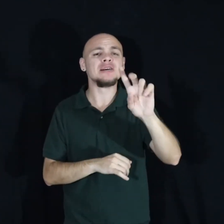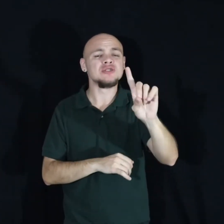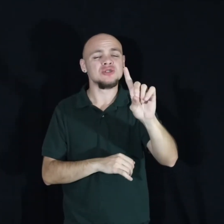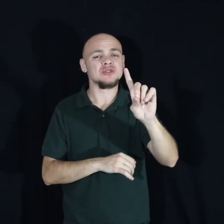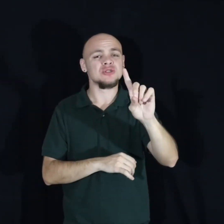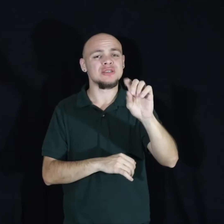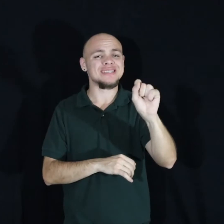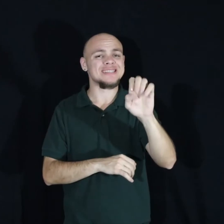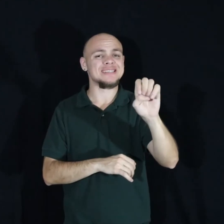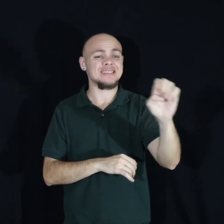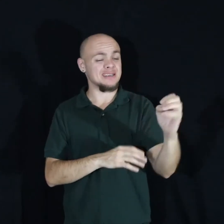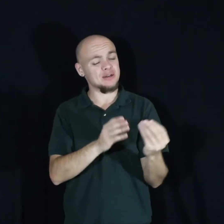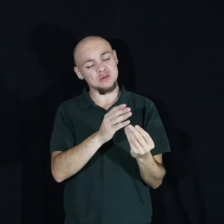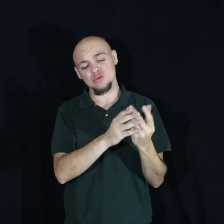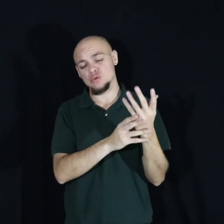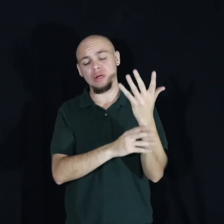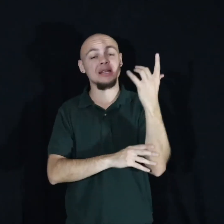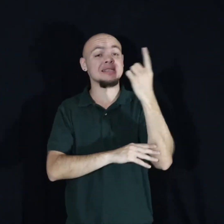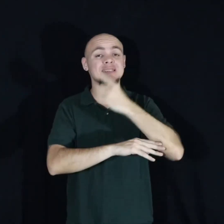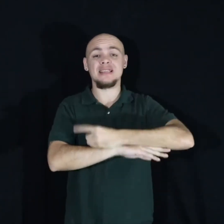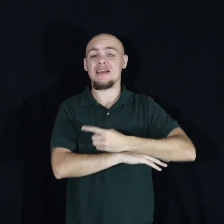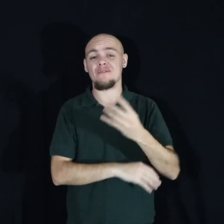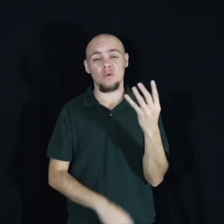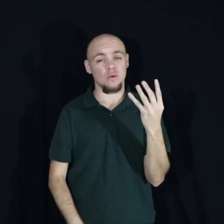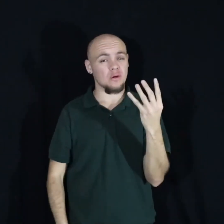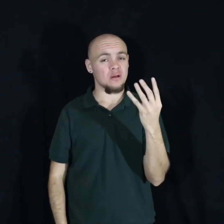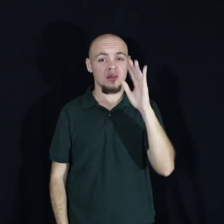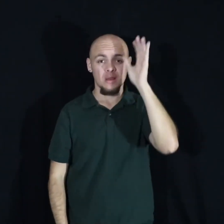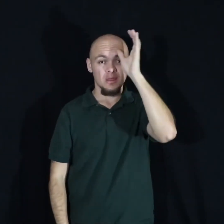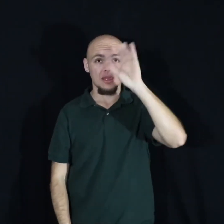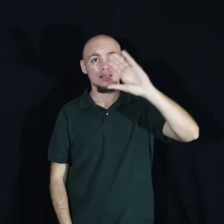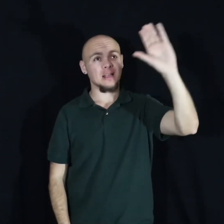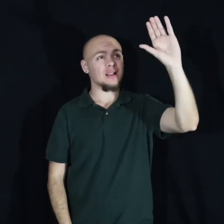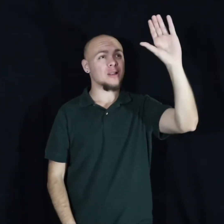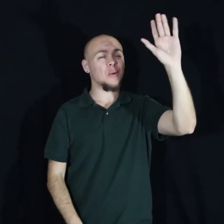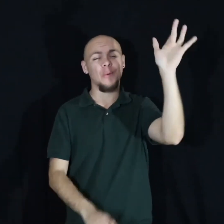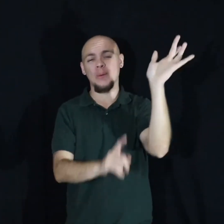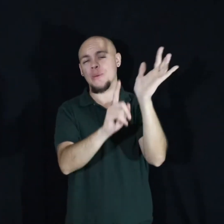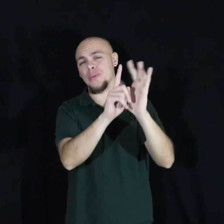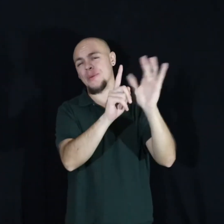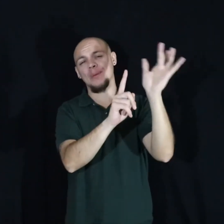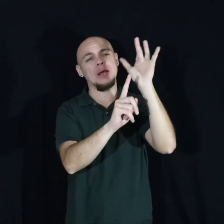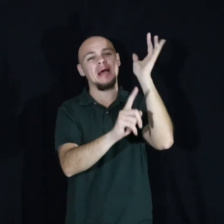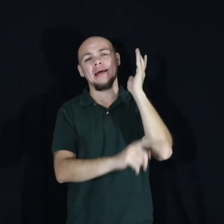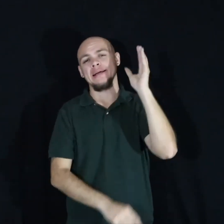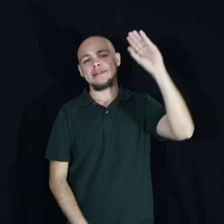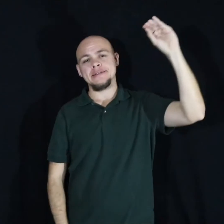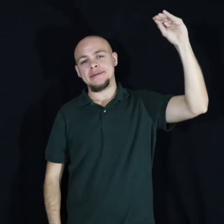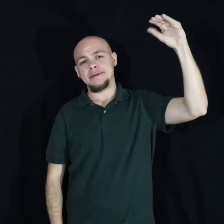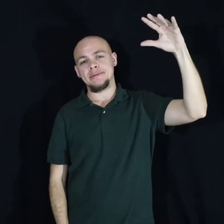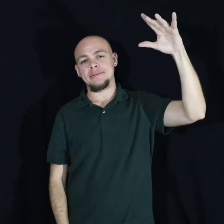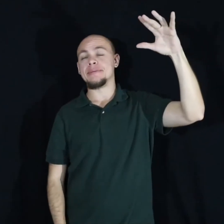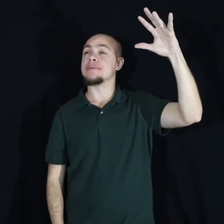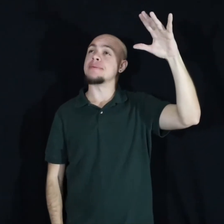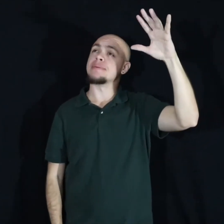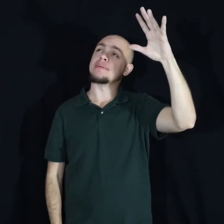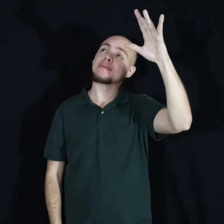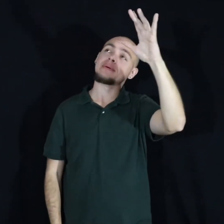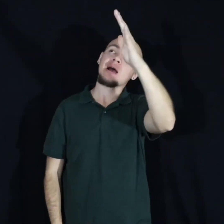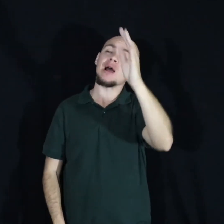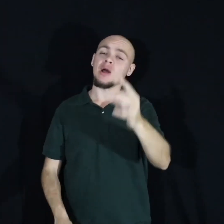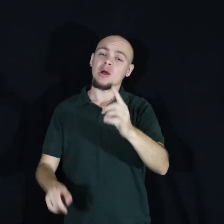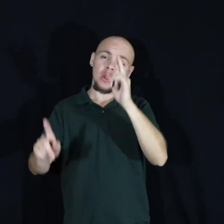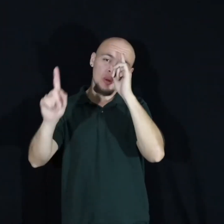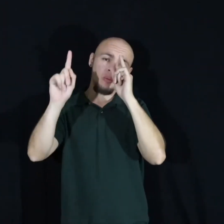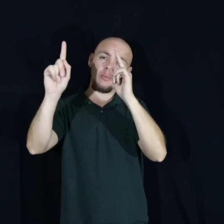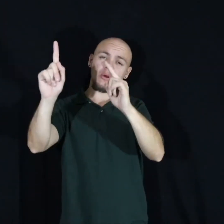four, the sun lit the stage, a spotlight on him. He wrote purpose